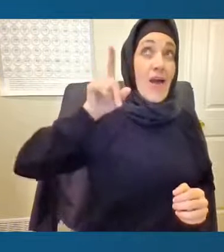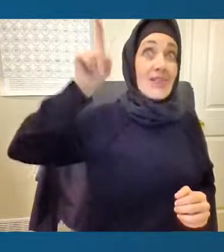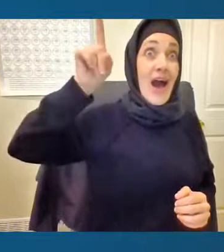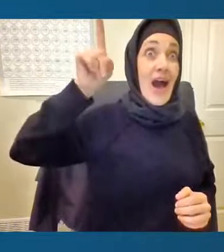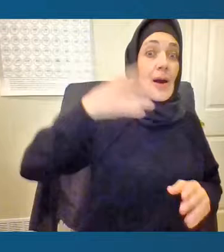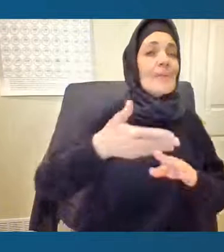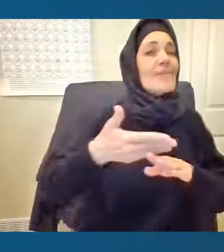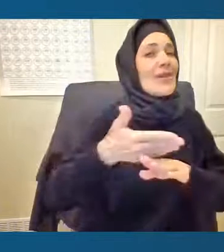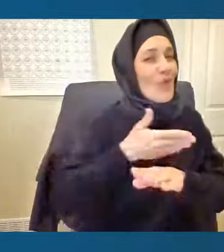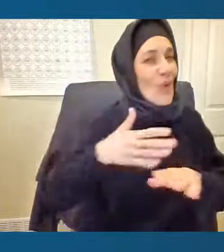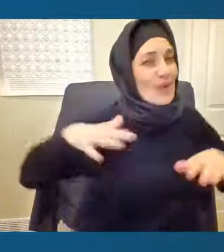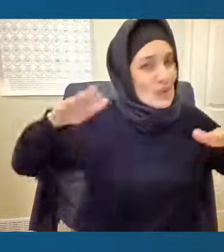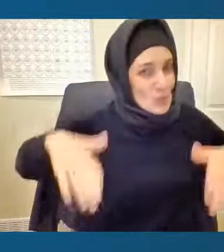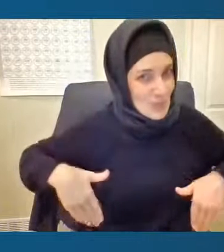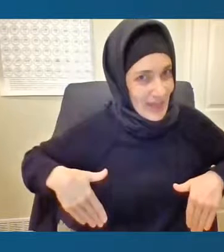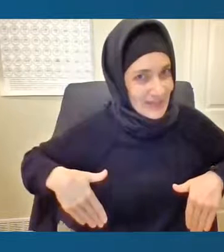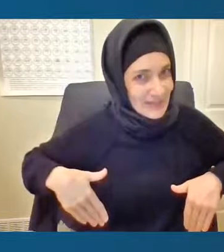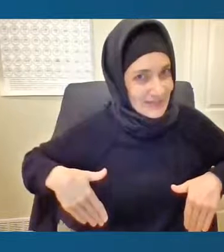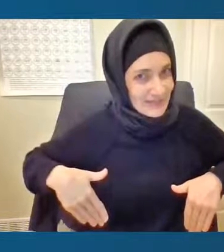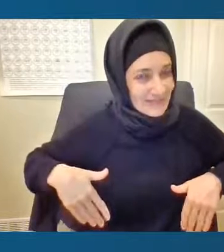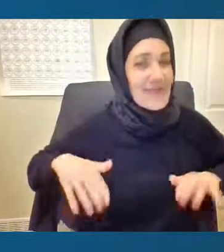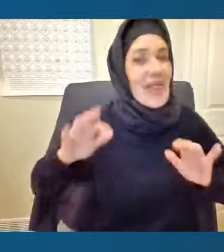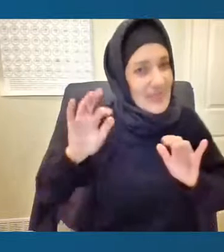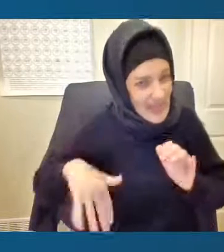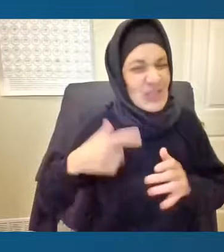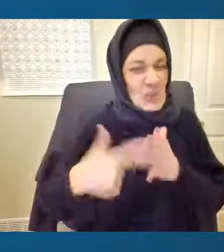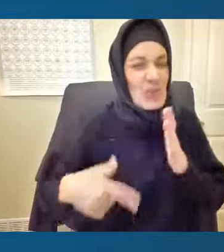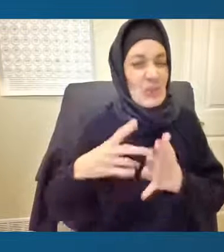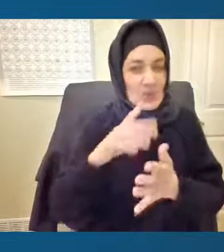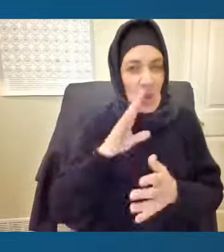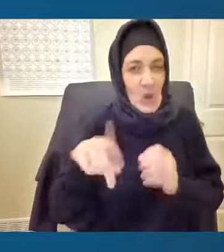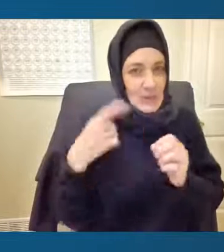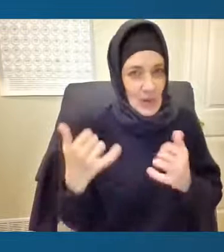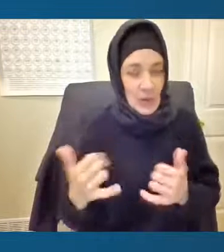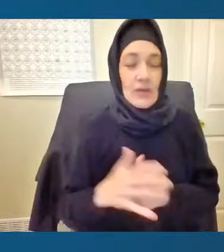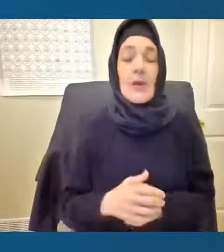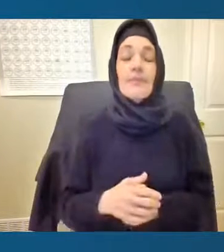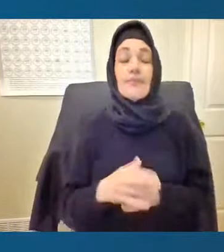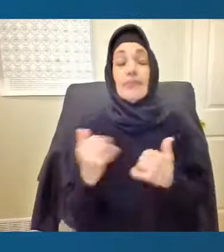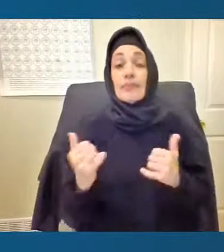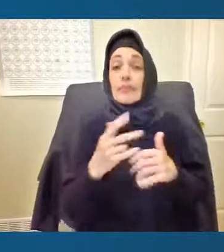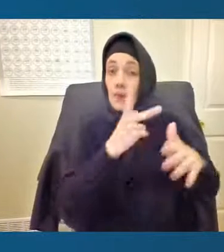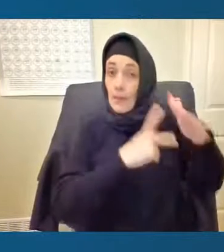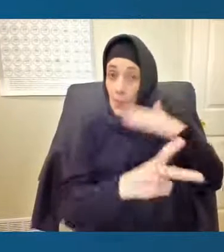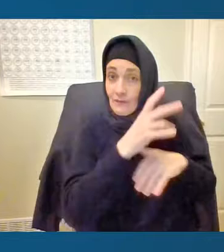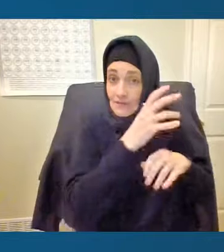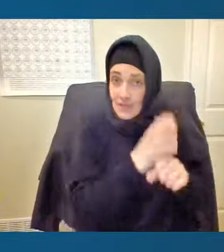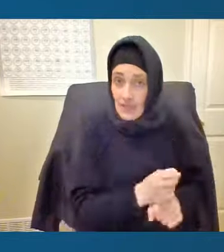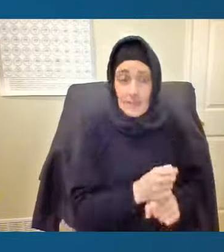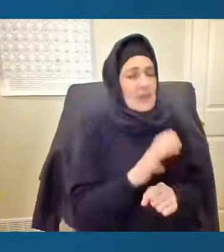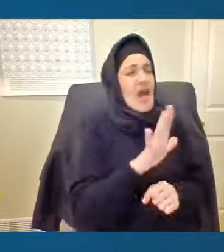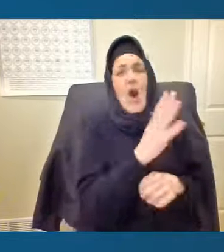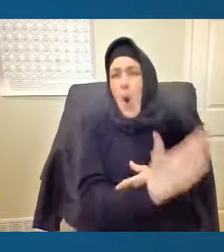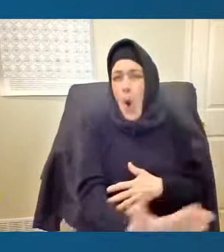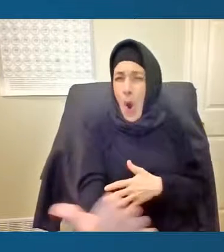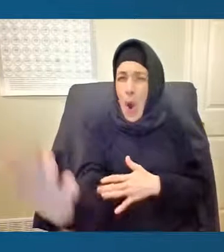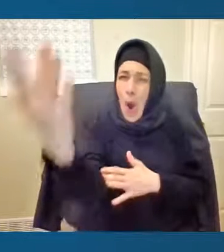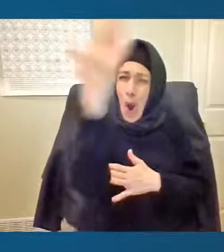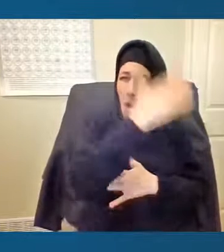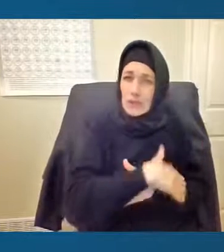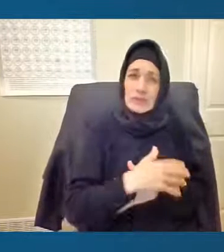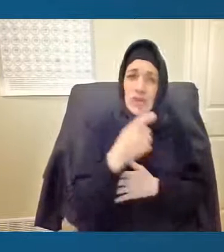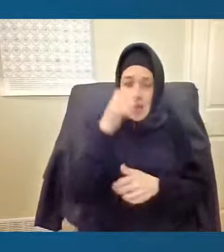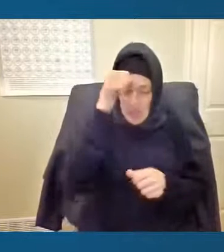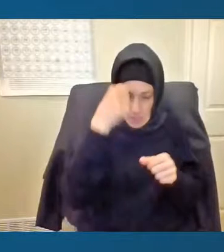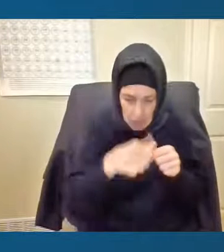that's what we're talking about right now. So the Prophet, his whole day is dhikr of Allah. And when we look at some of